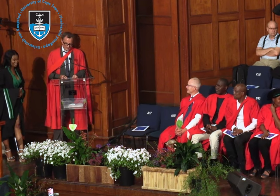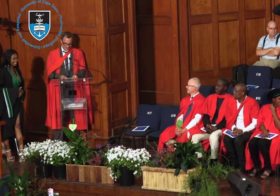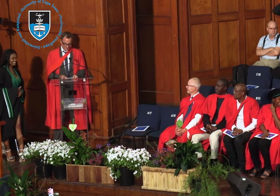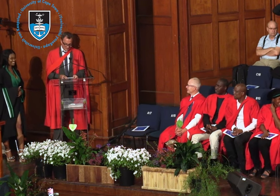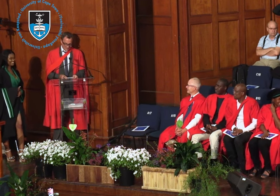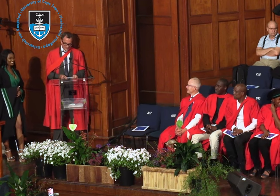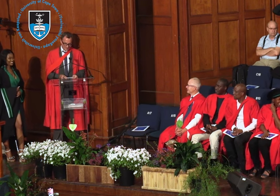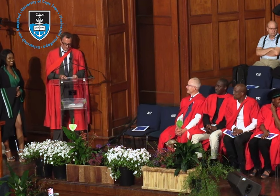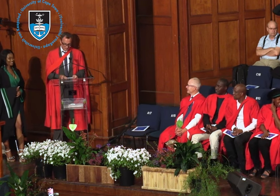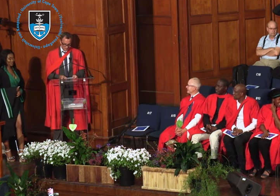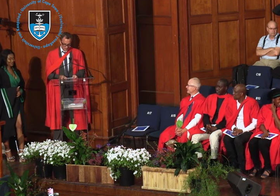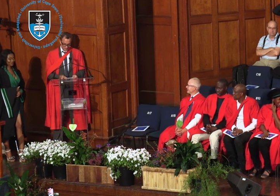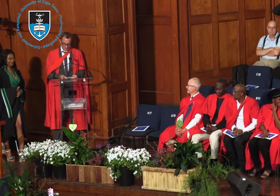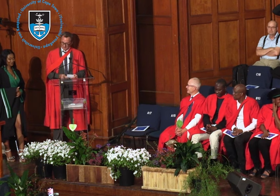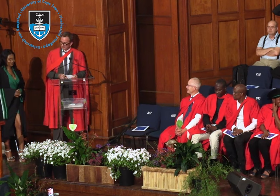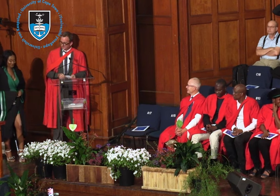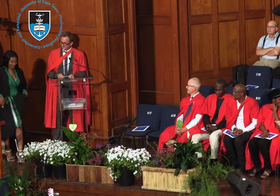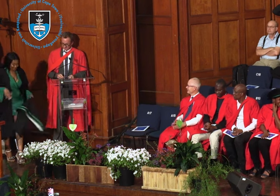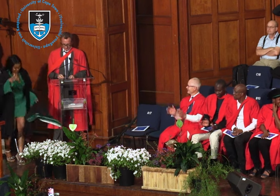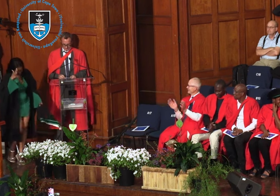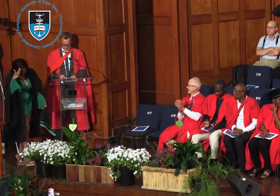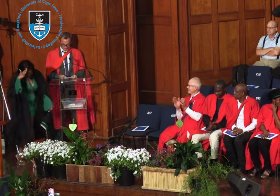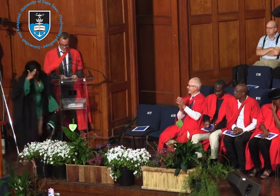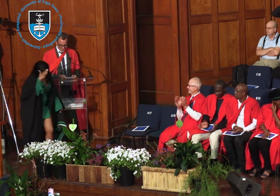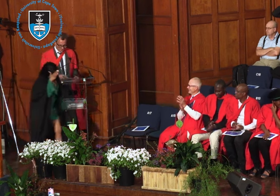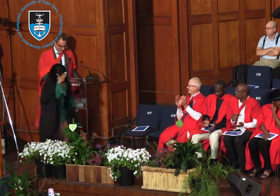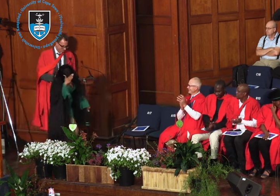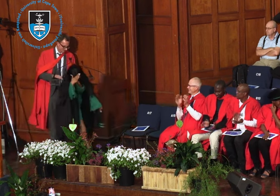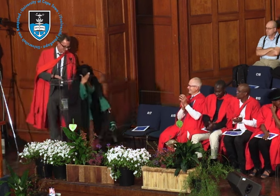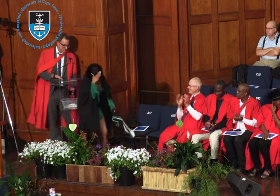Koleka Nkanzimulu Shabalala.